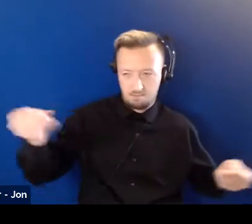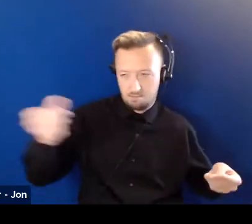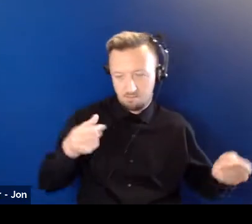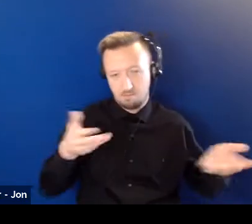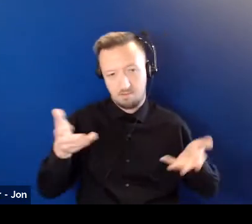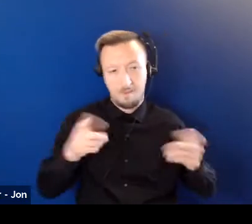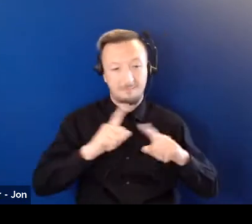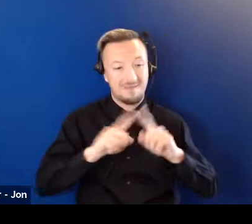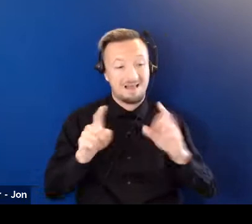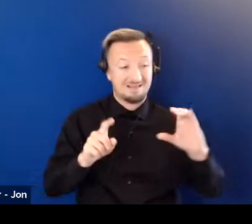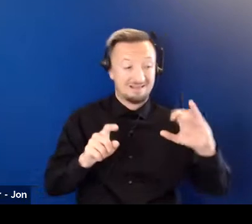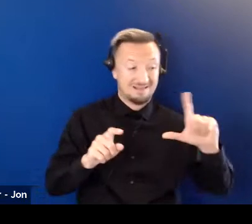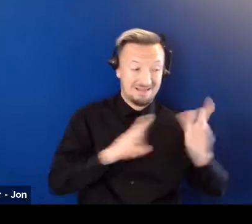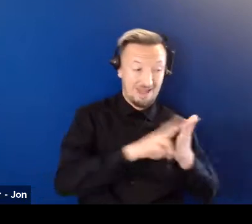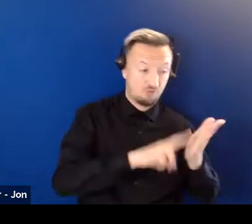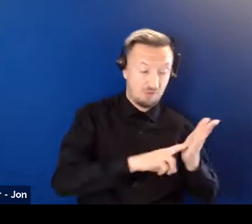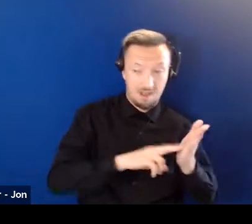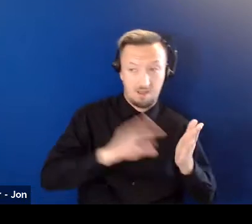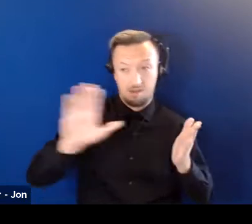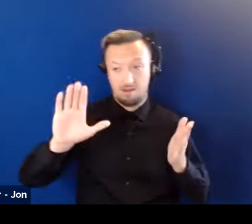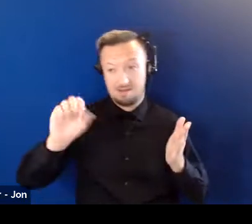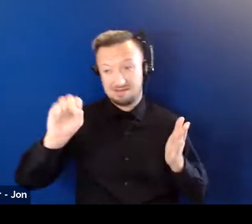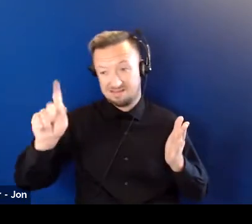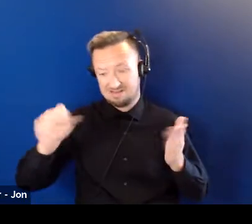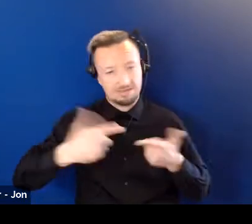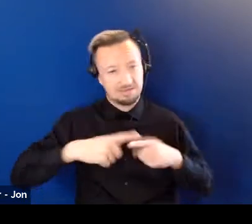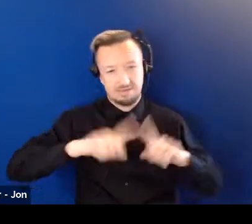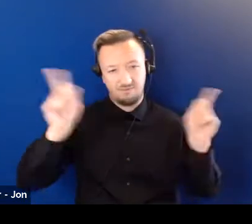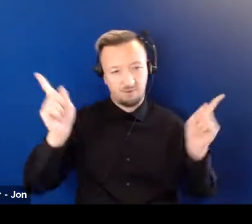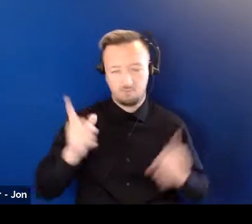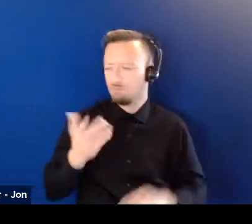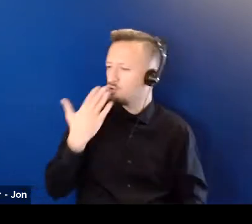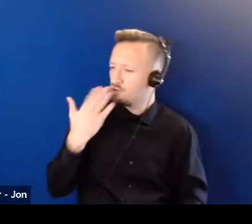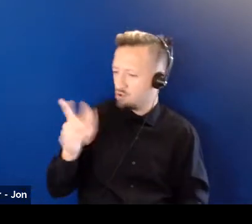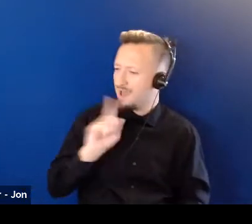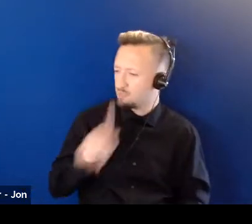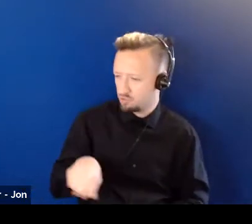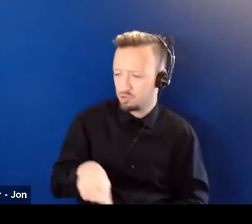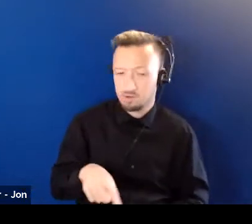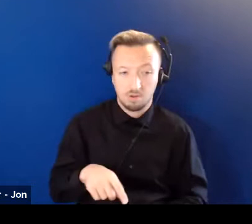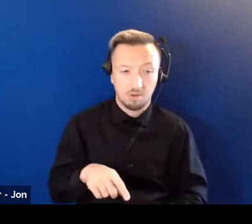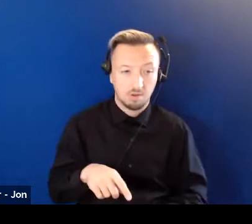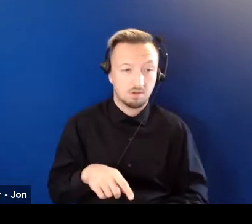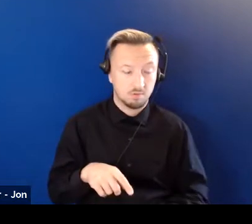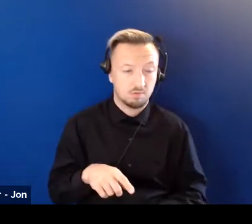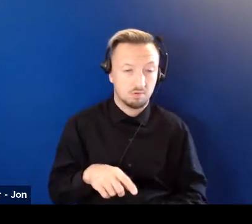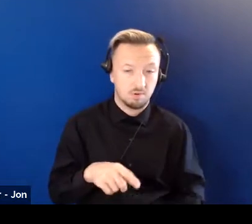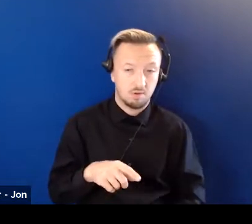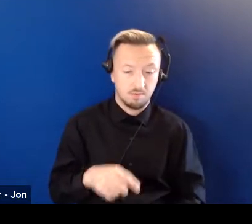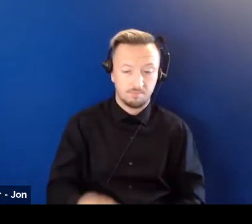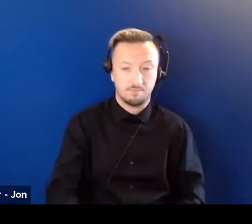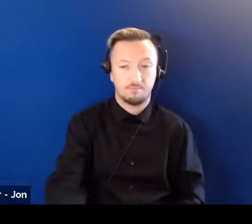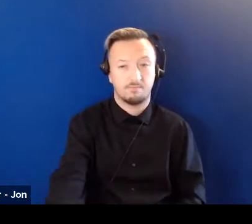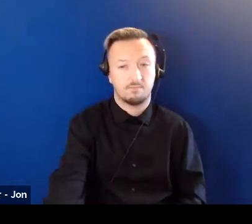a totally different contract. Right. That's a good answer, Joan. And so one of the